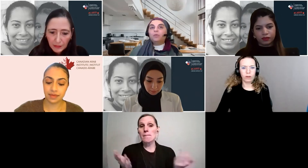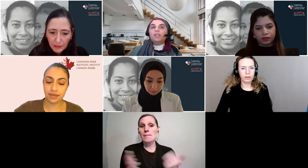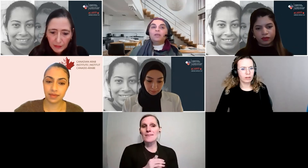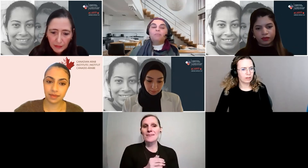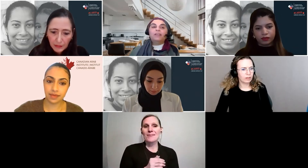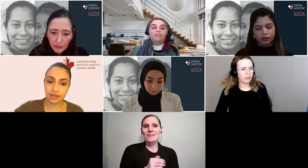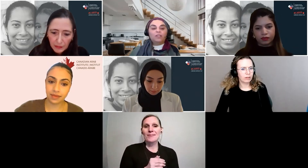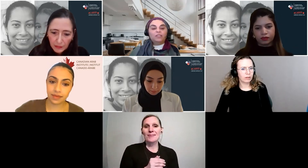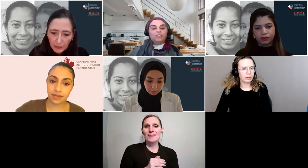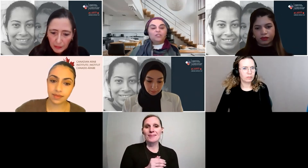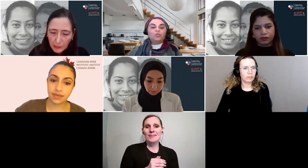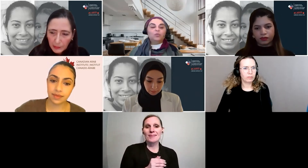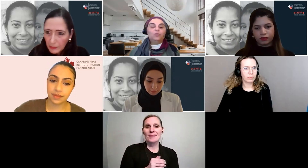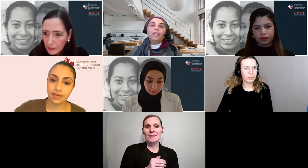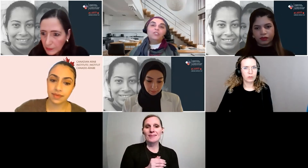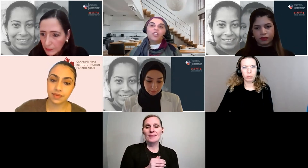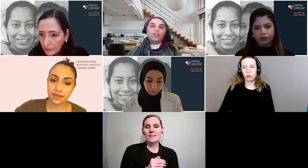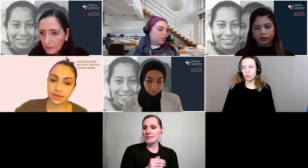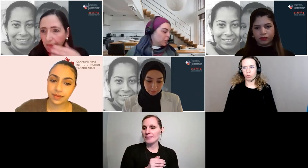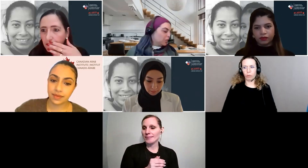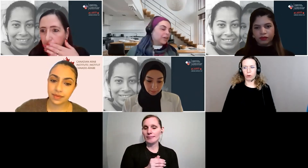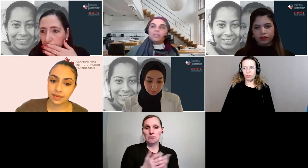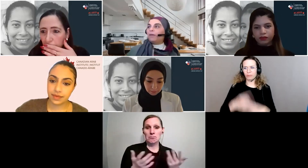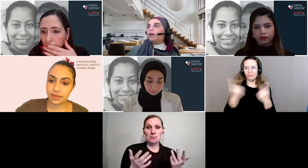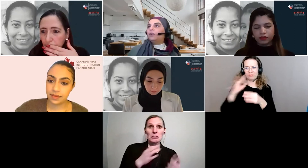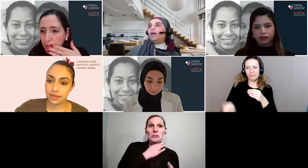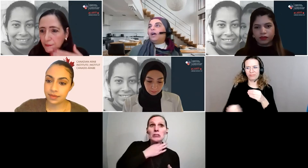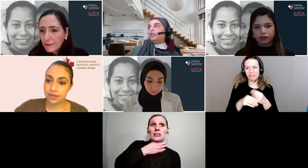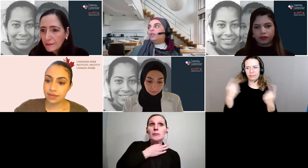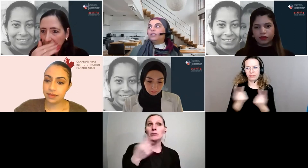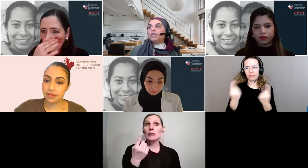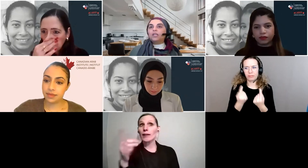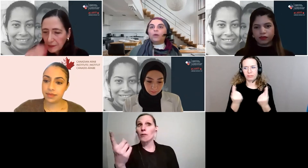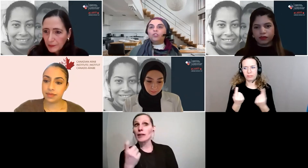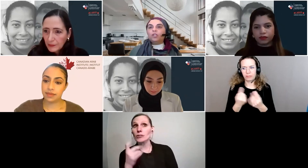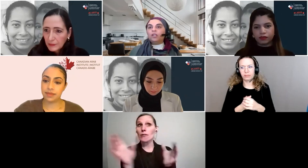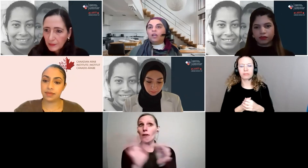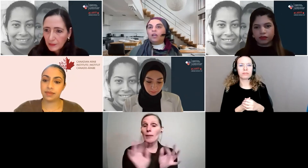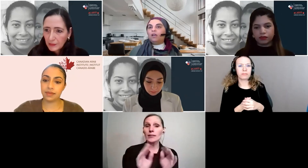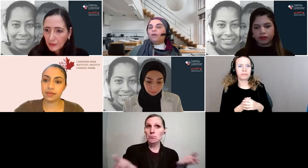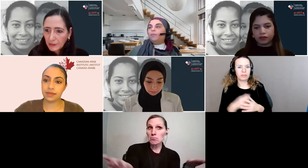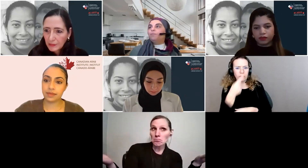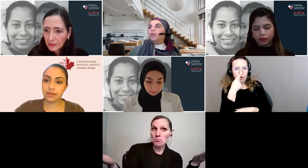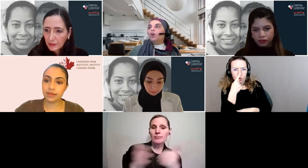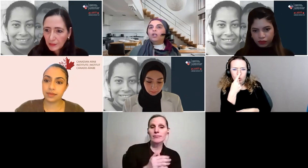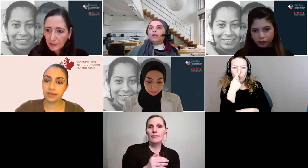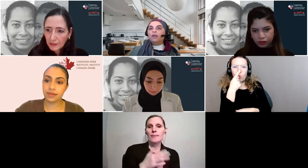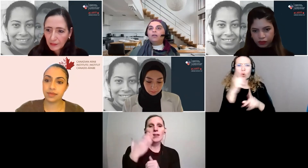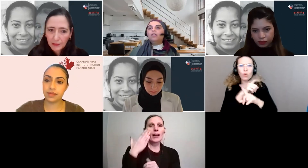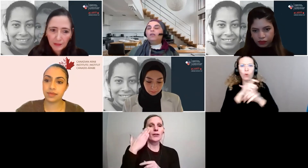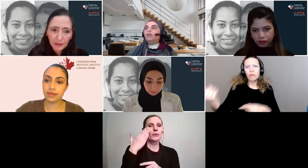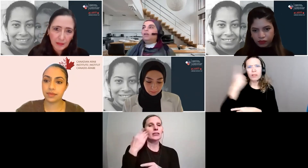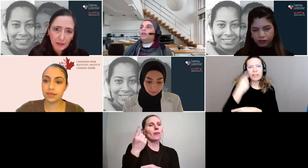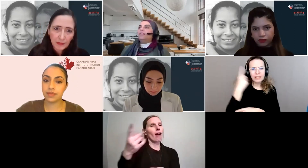something we might have wanted to mention or you're curious about. I know there was a question